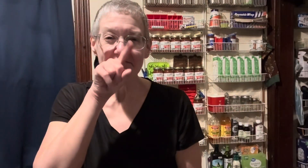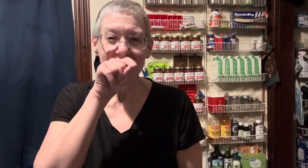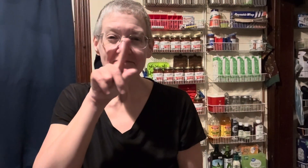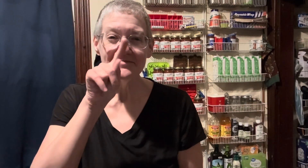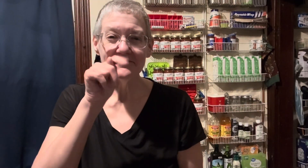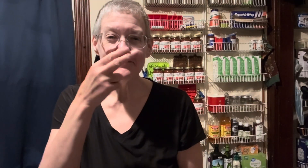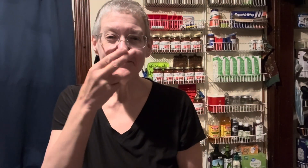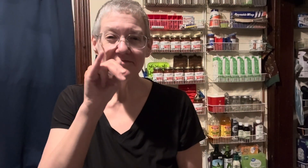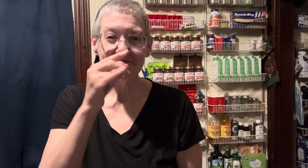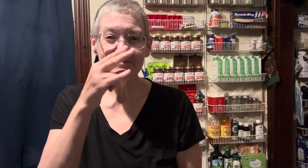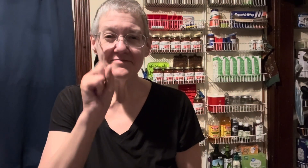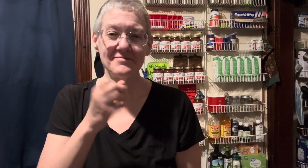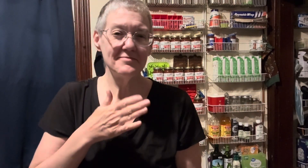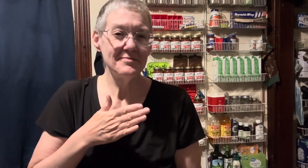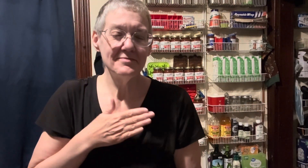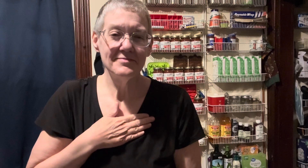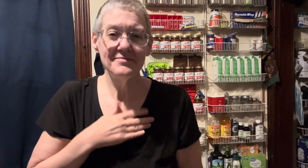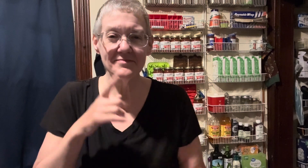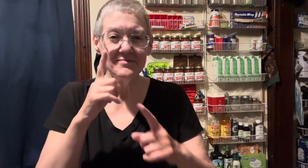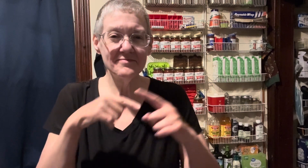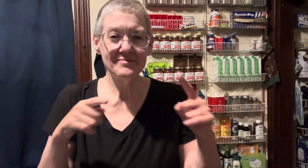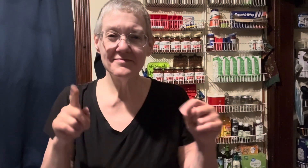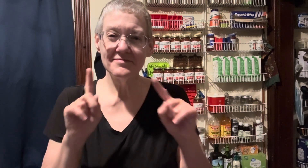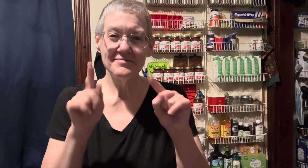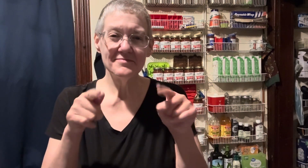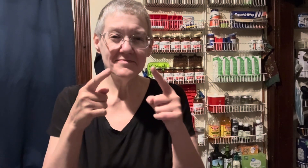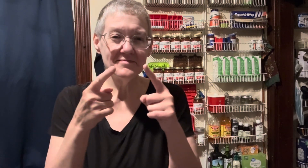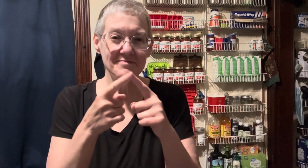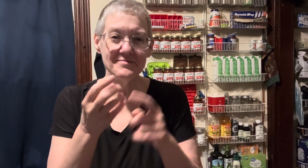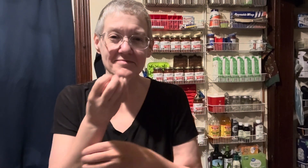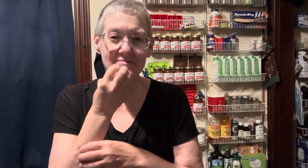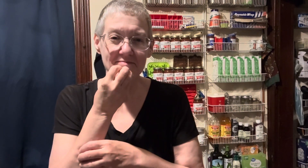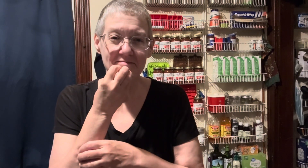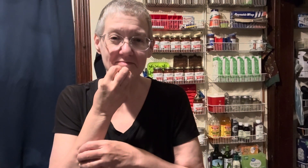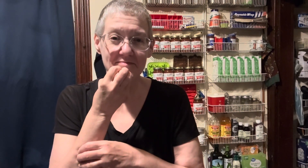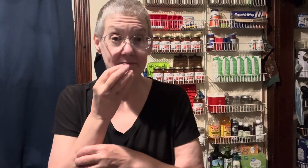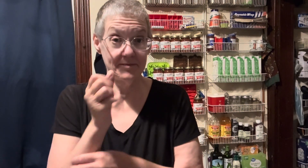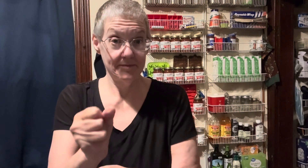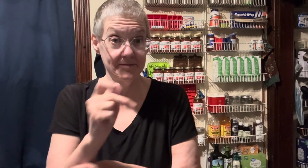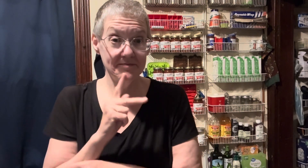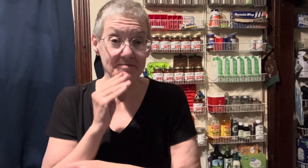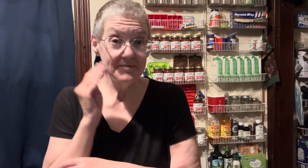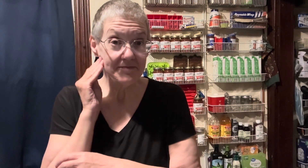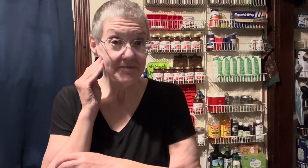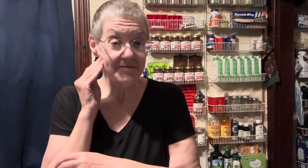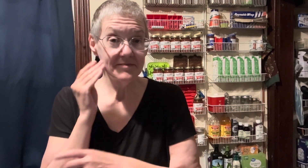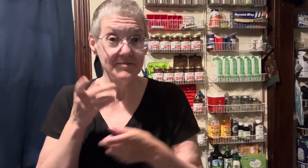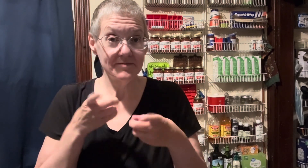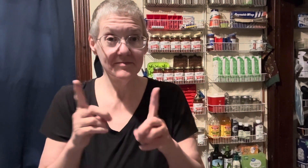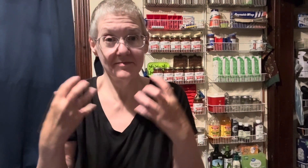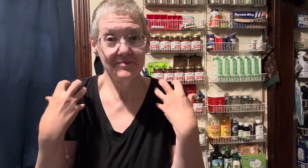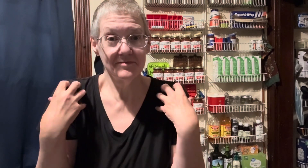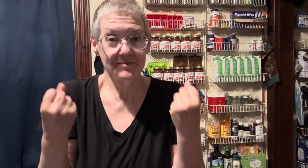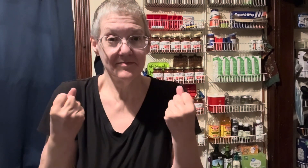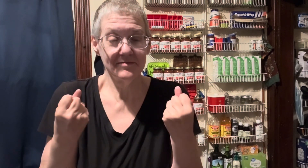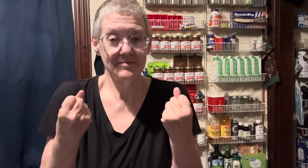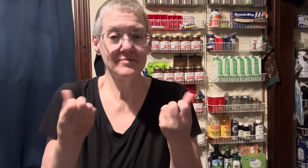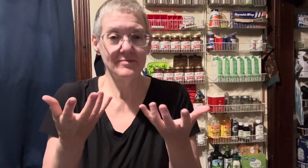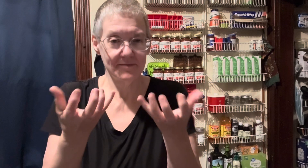Chicken thighs are my go-to food, and I want 3 months worth in the freezer from when we get back home from Dell's surgery while he's